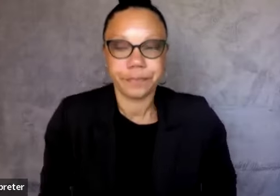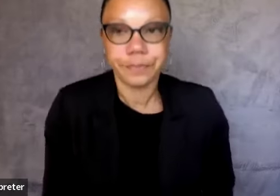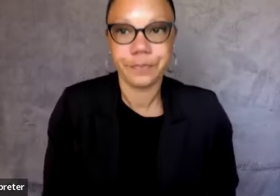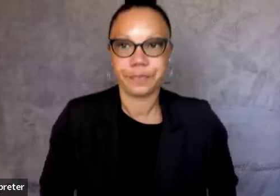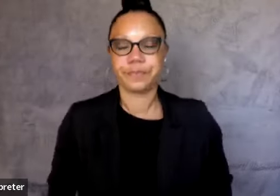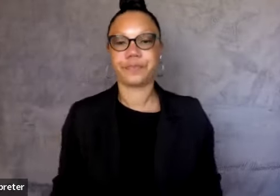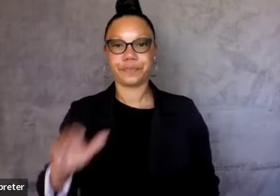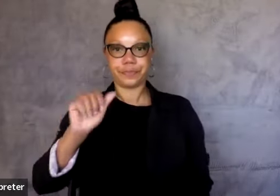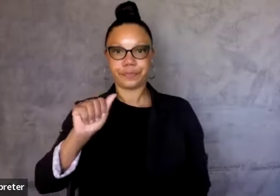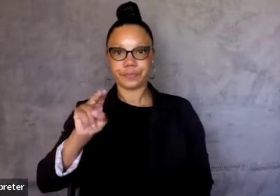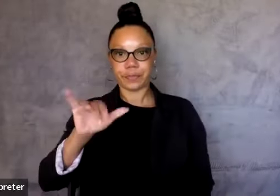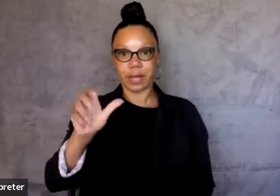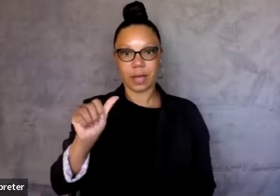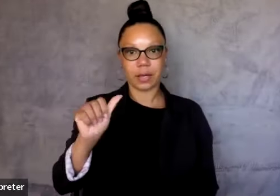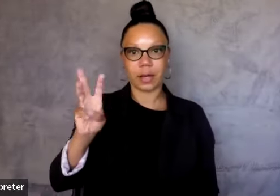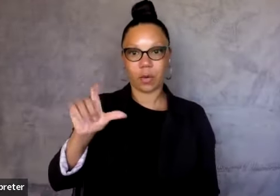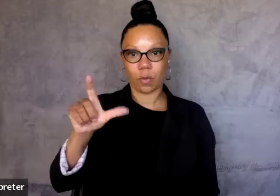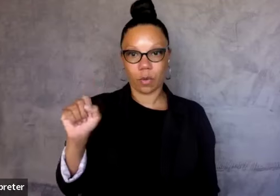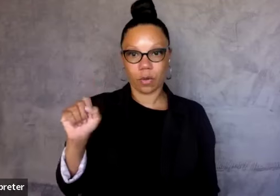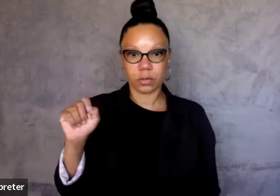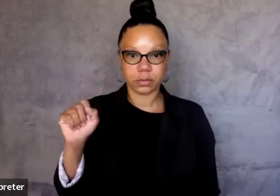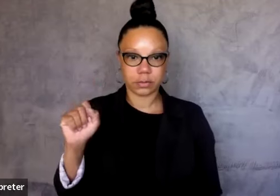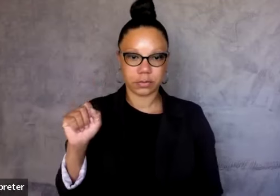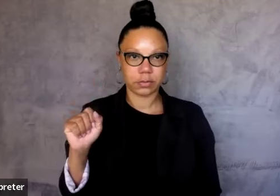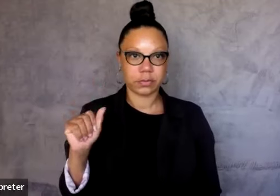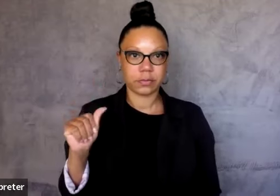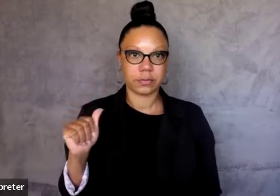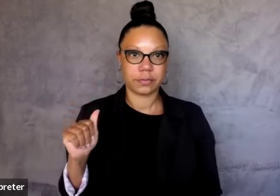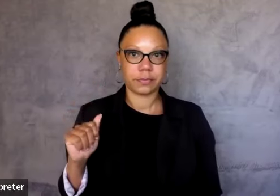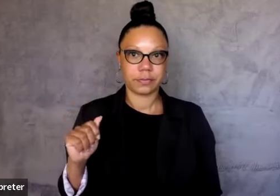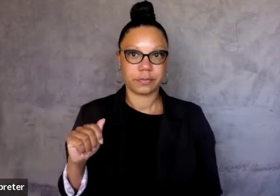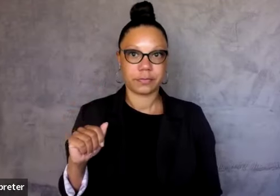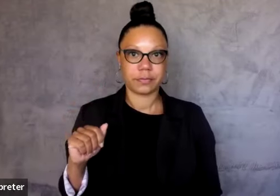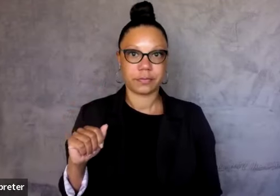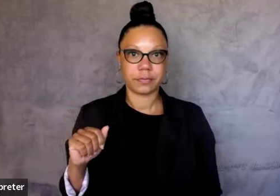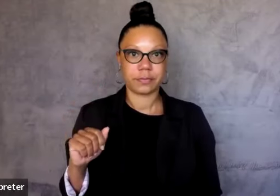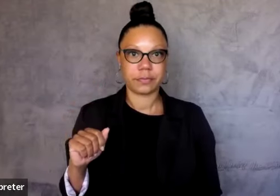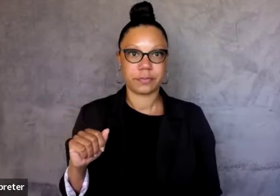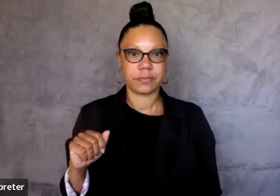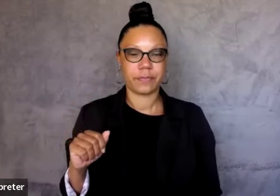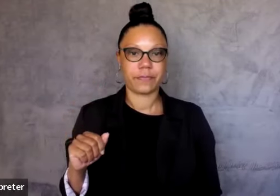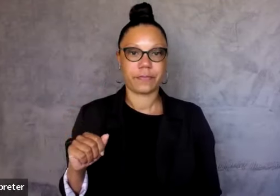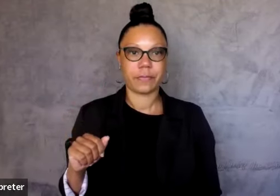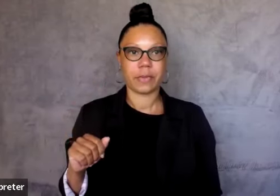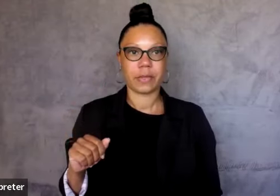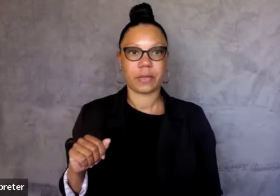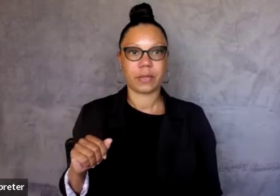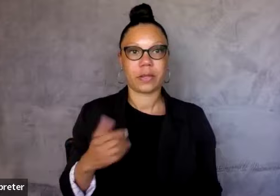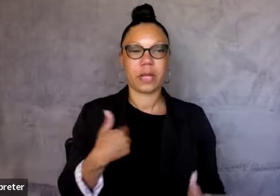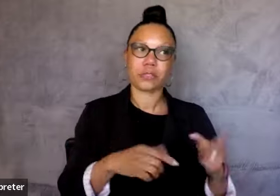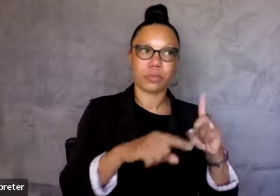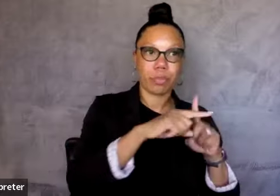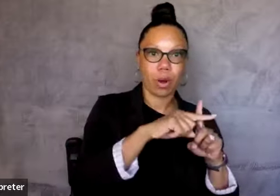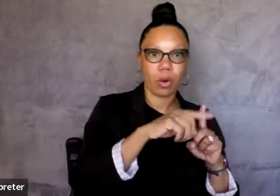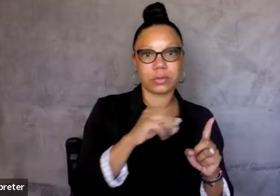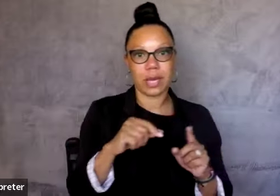Walls. There has been pro and con, period. I plan to call the question. Hi, Kevin Annika Haley, Walls